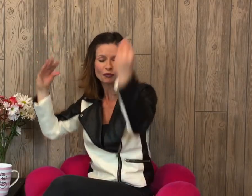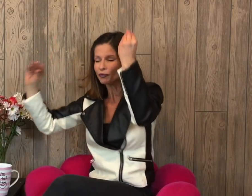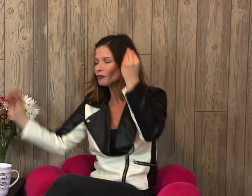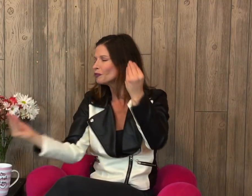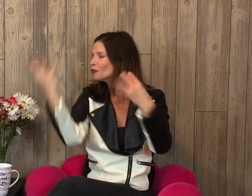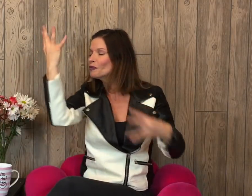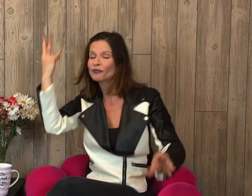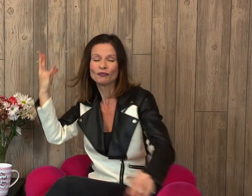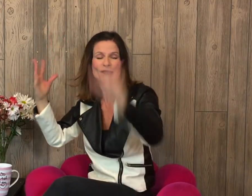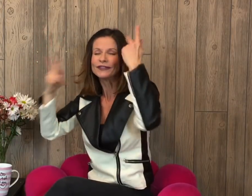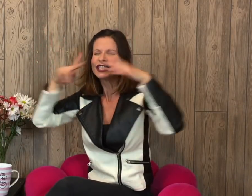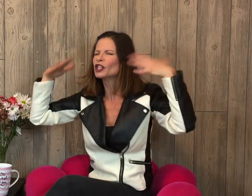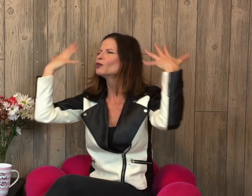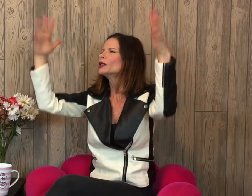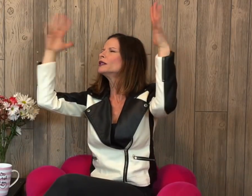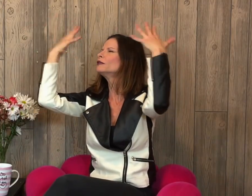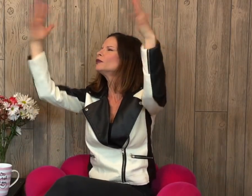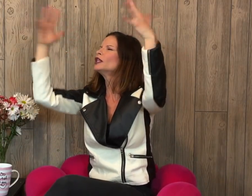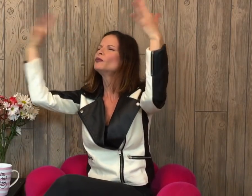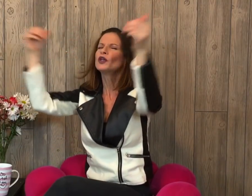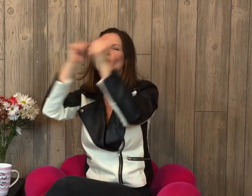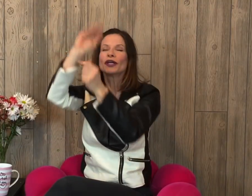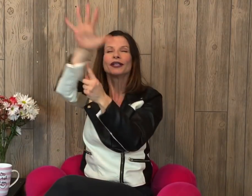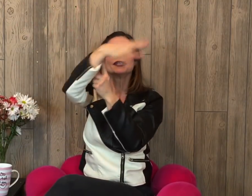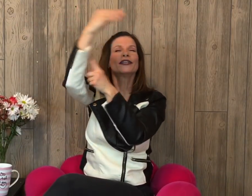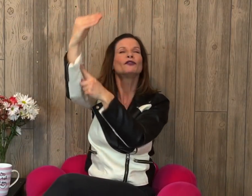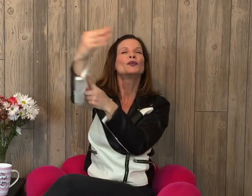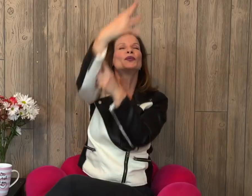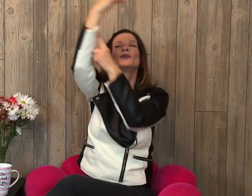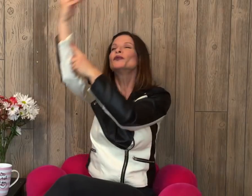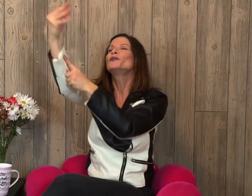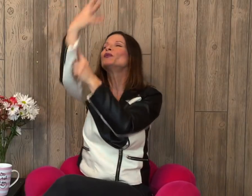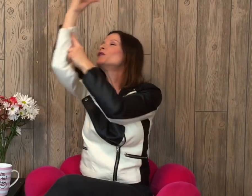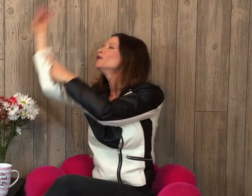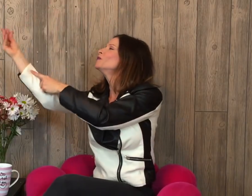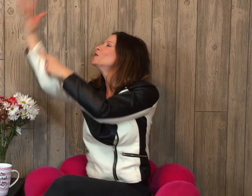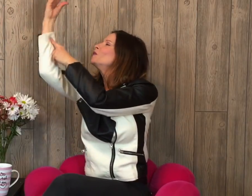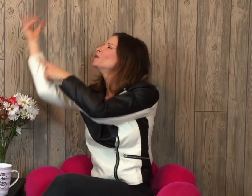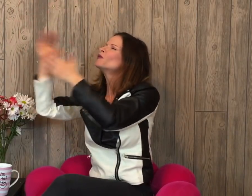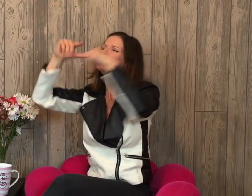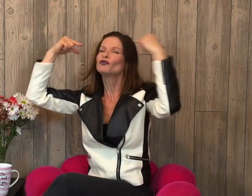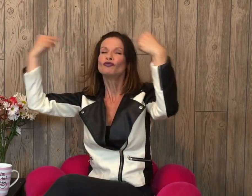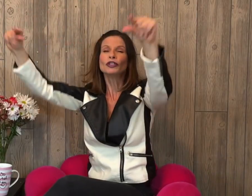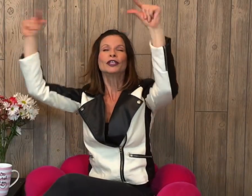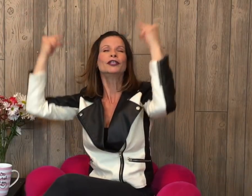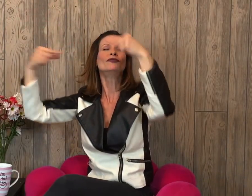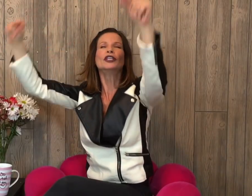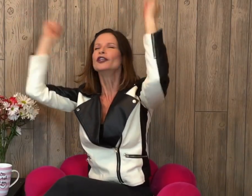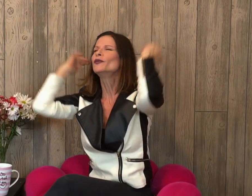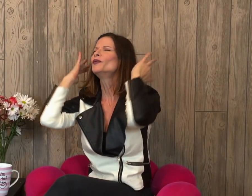As I'm driving around, I see all the flowers blooming, trees and their leaves coming back, and so much green all